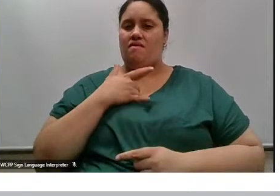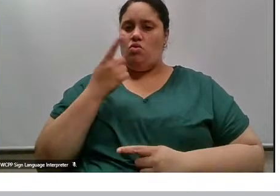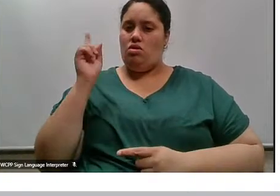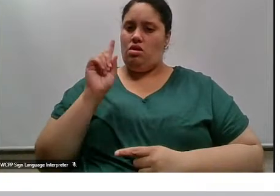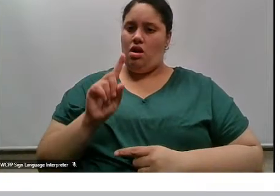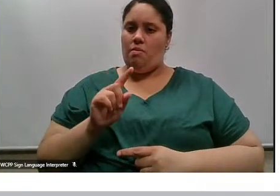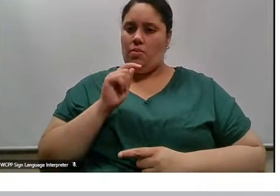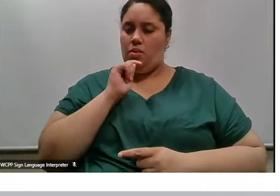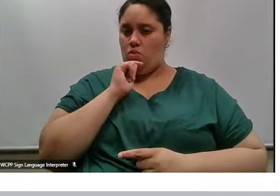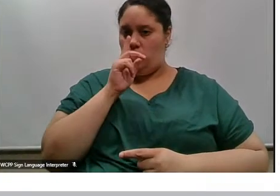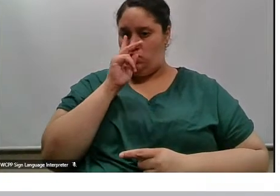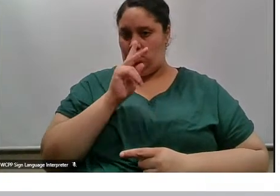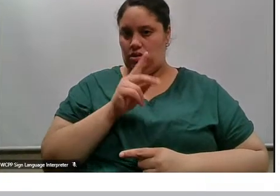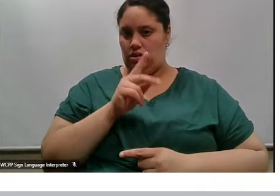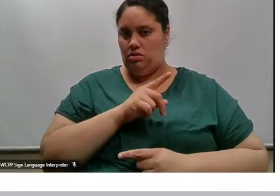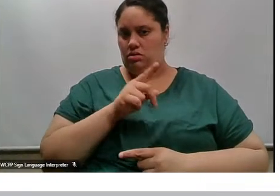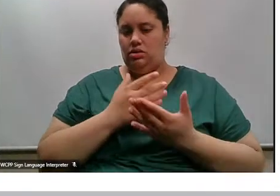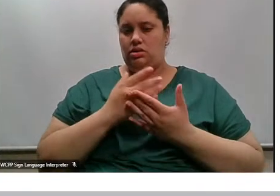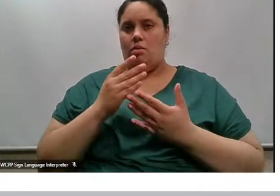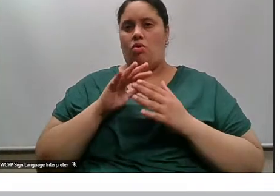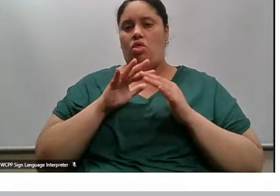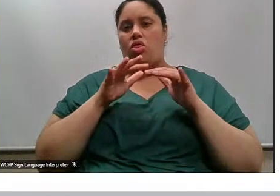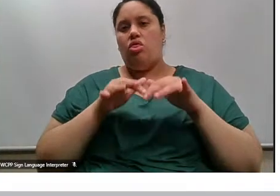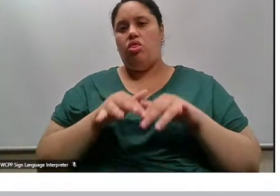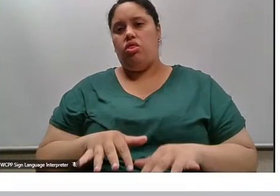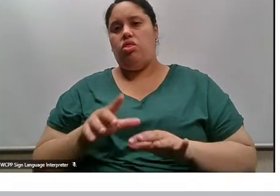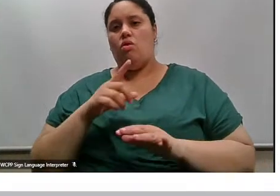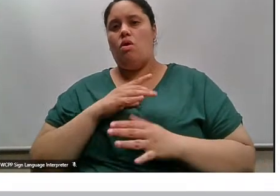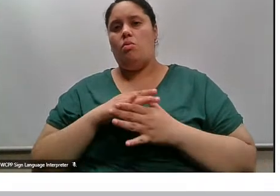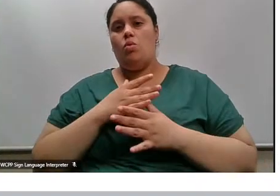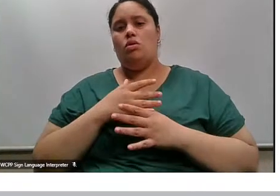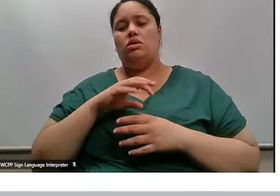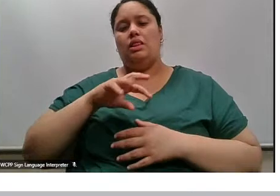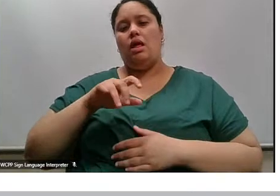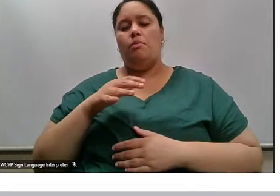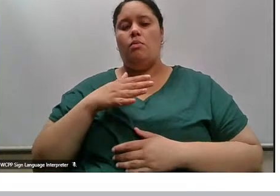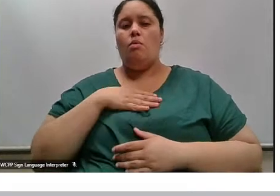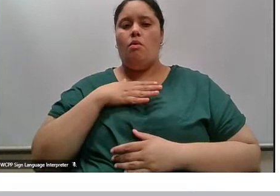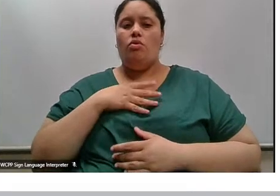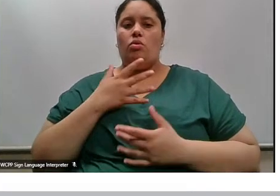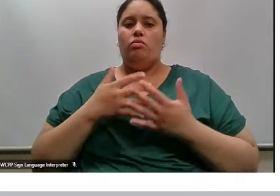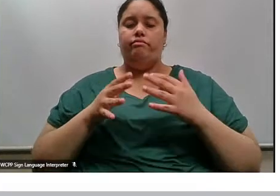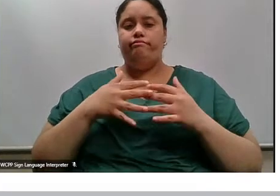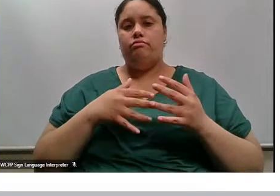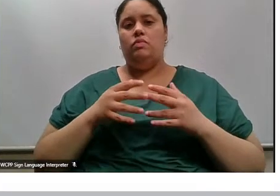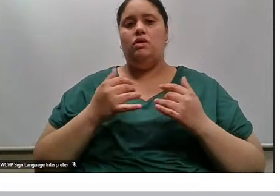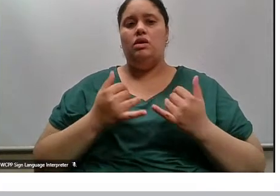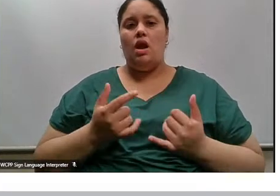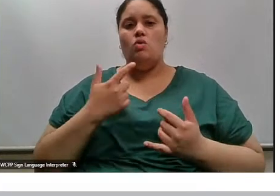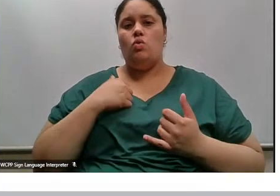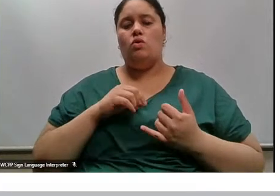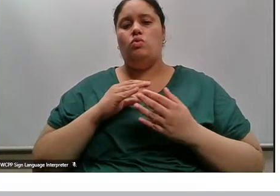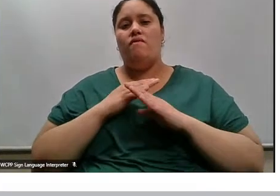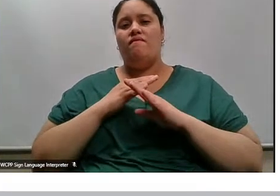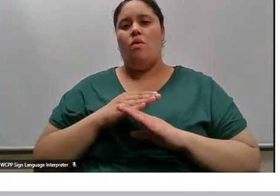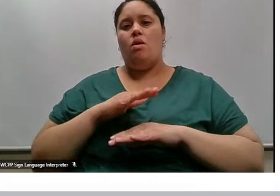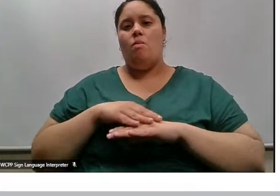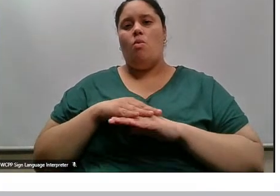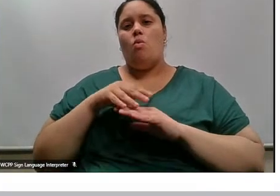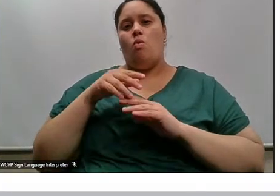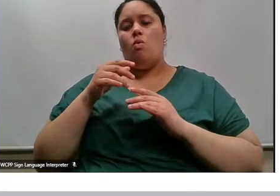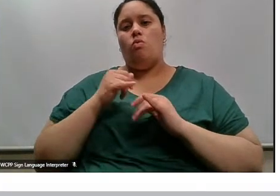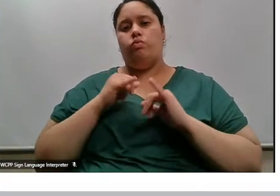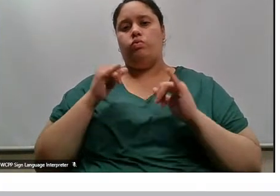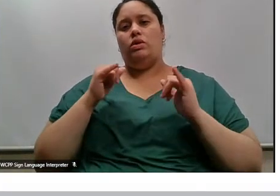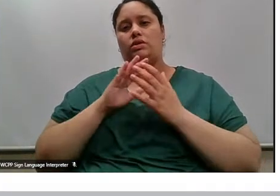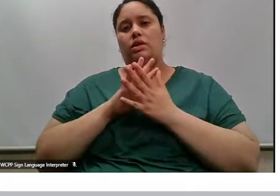you see there's been some flooding due to a bathroom tap or something, and you want to avoid further damage